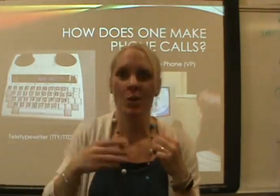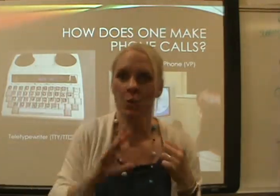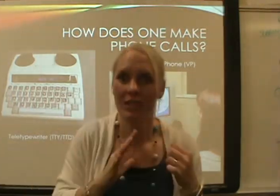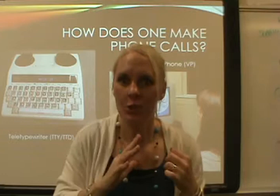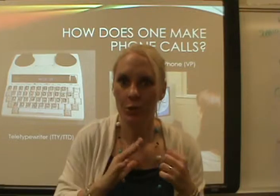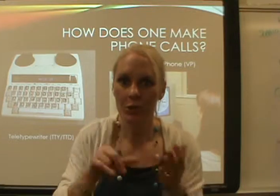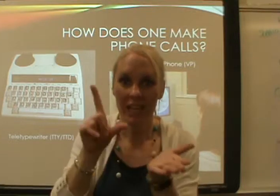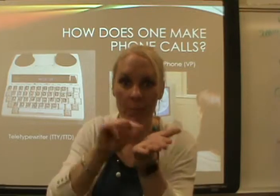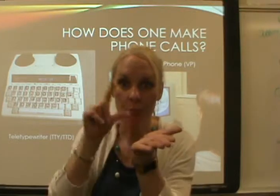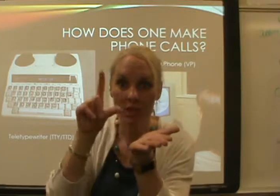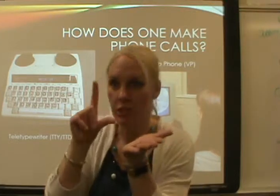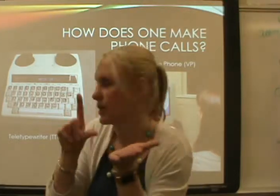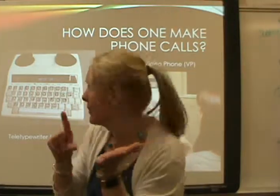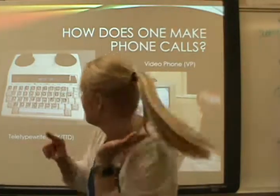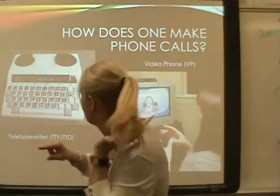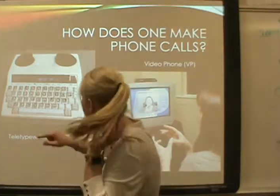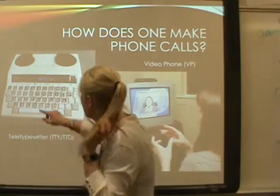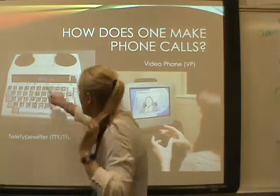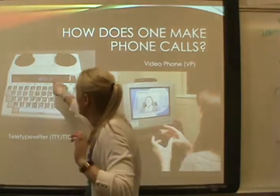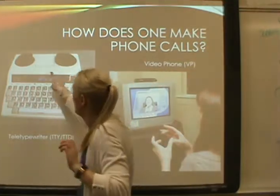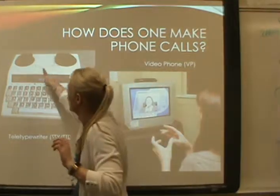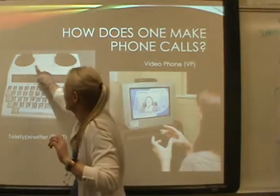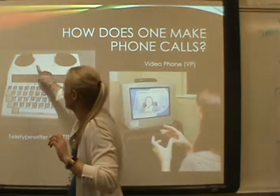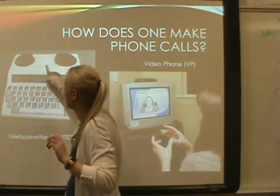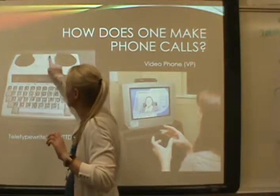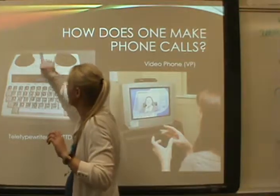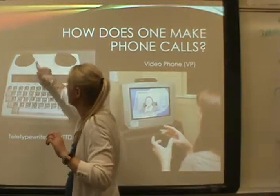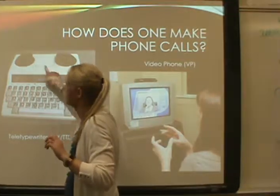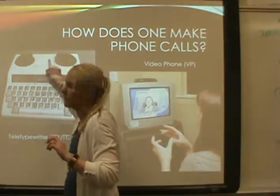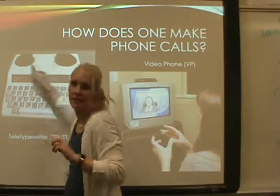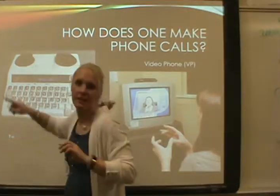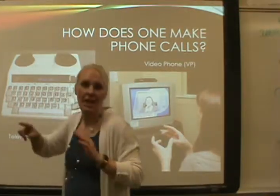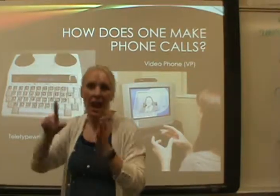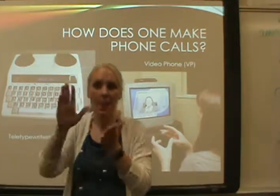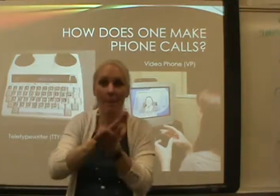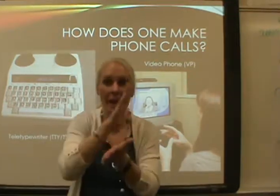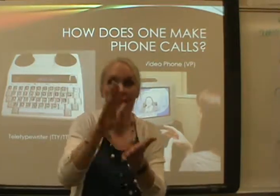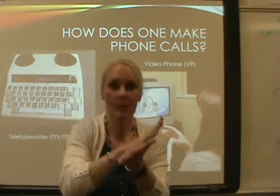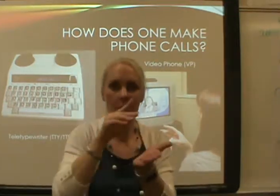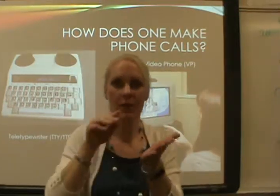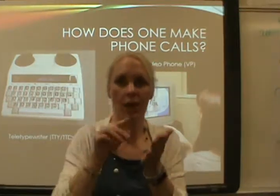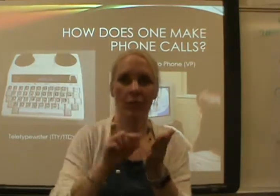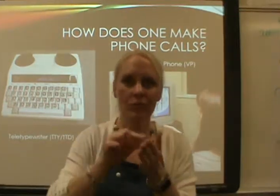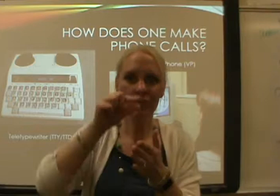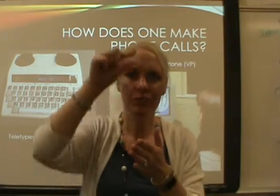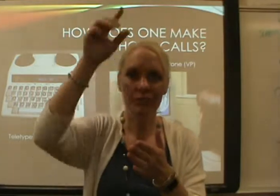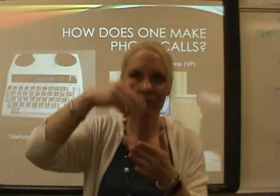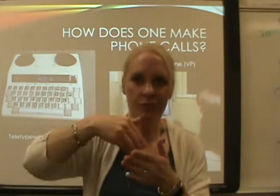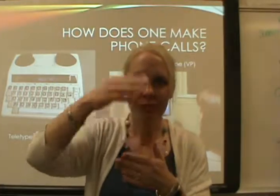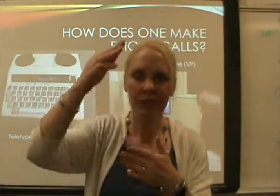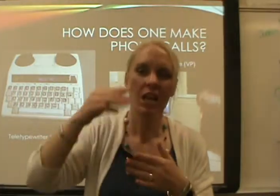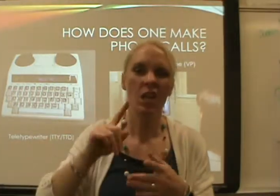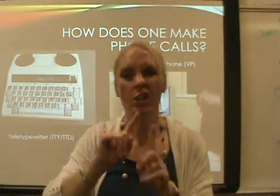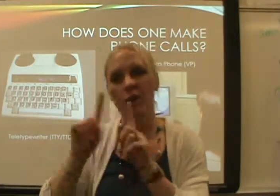really cool, they had a printer right here. And the paper would go, you can go